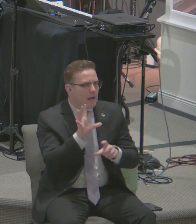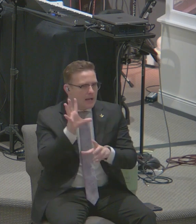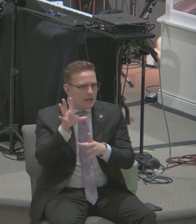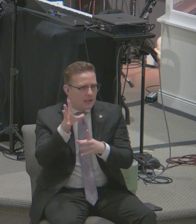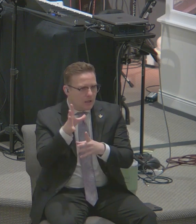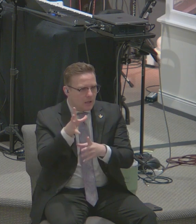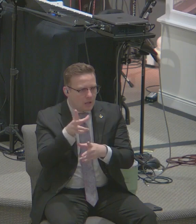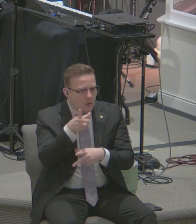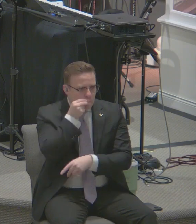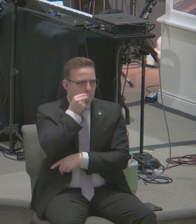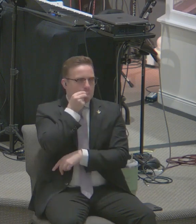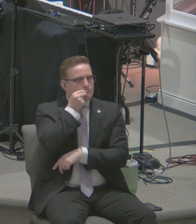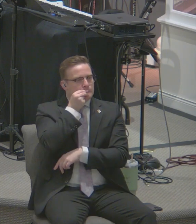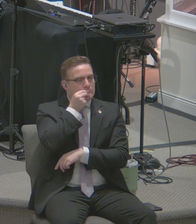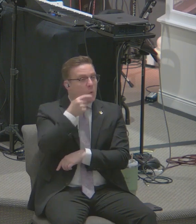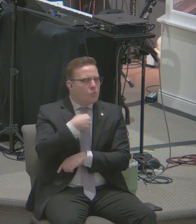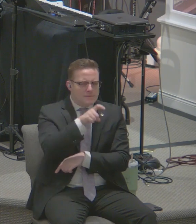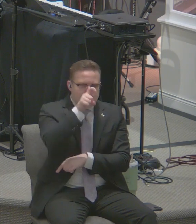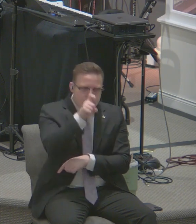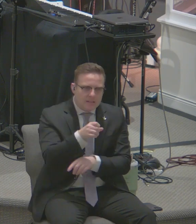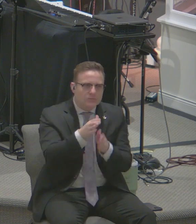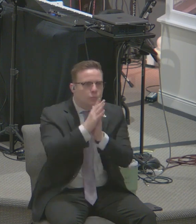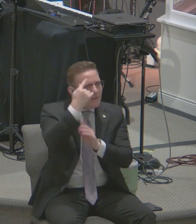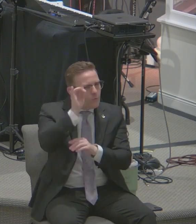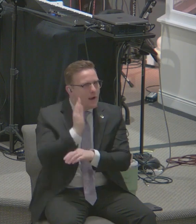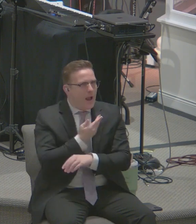We've got to pray for our leaders.